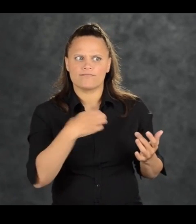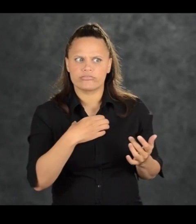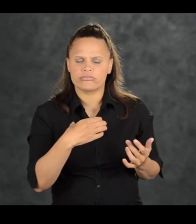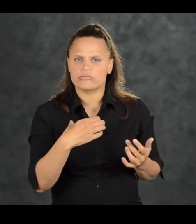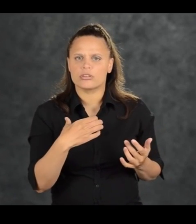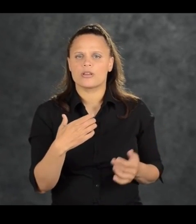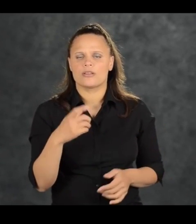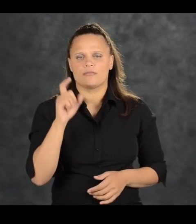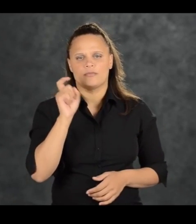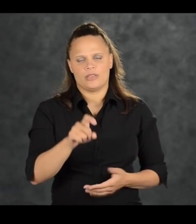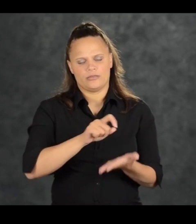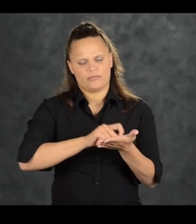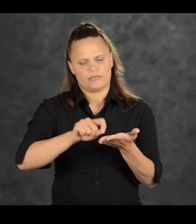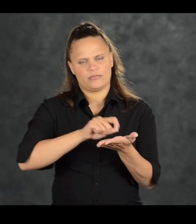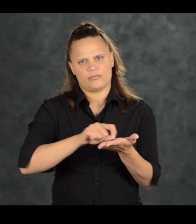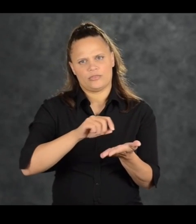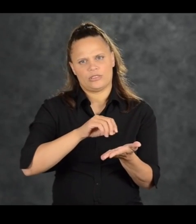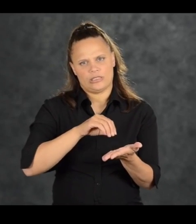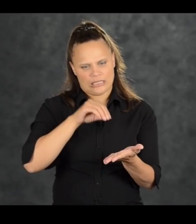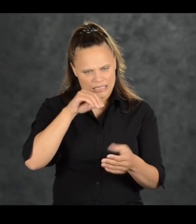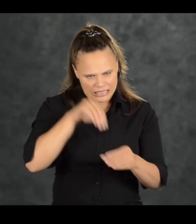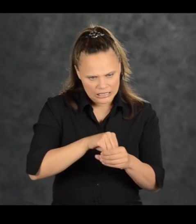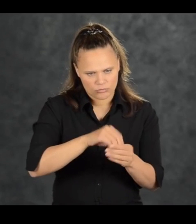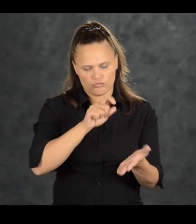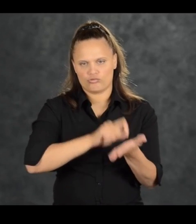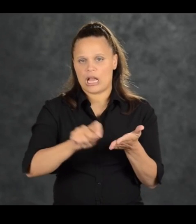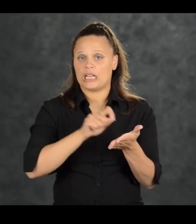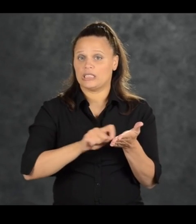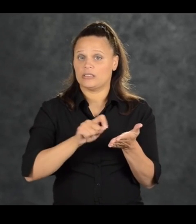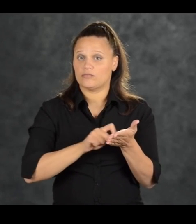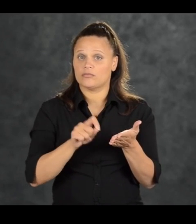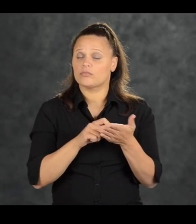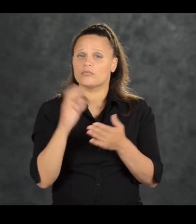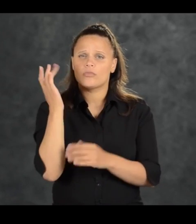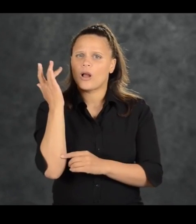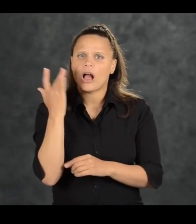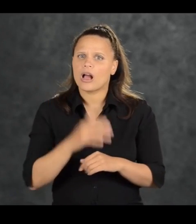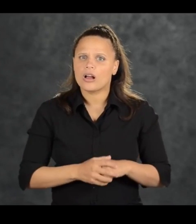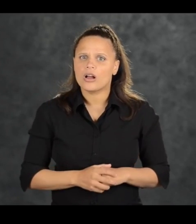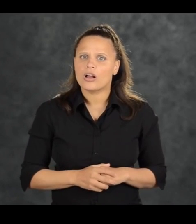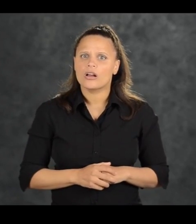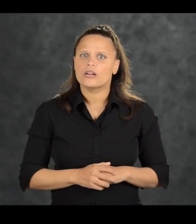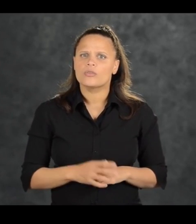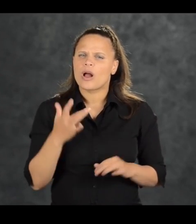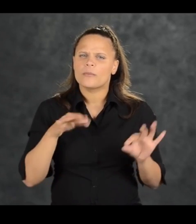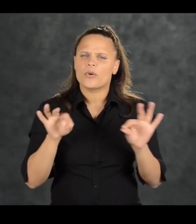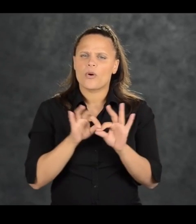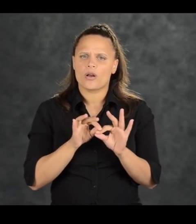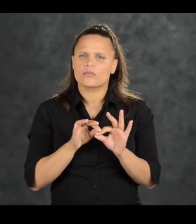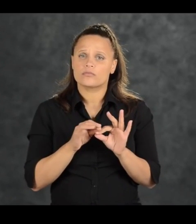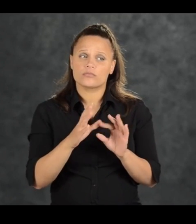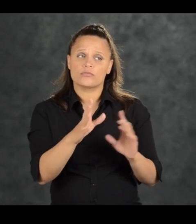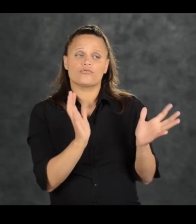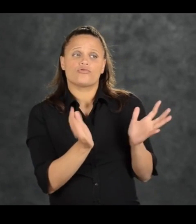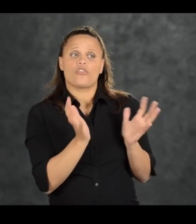make sure that you write down the necessary complaints or concerns from a parent. As a